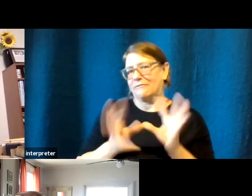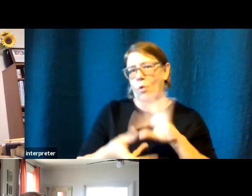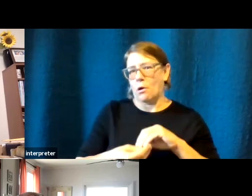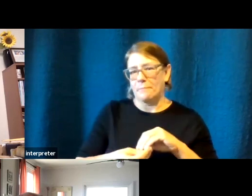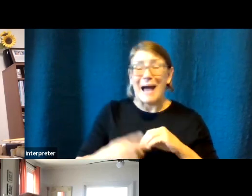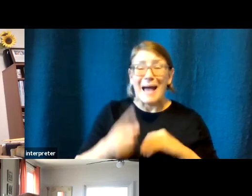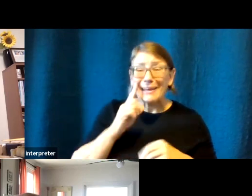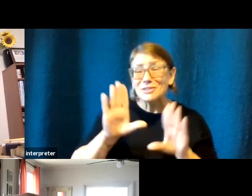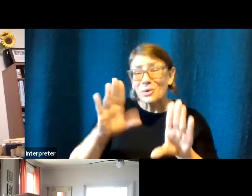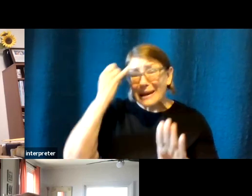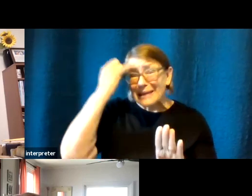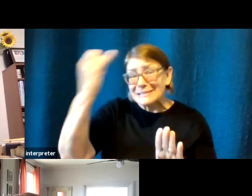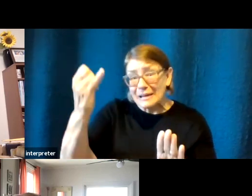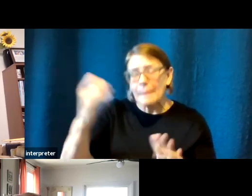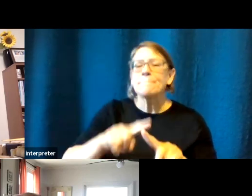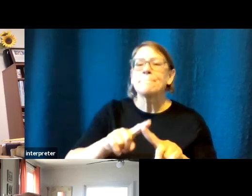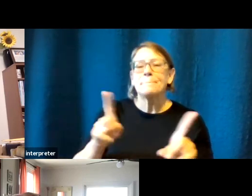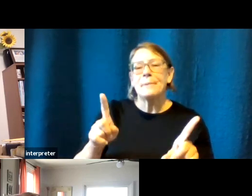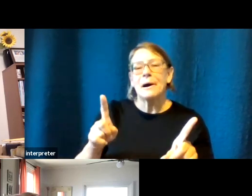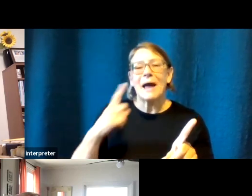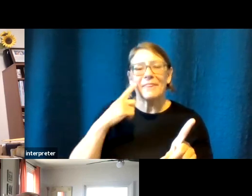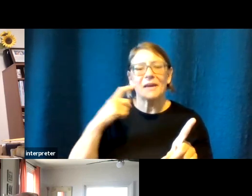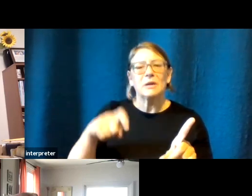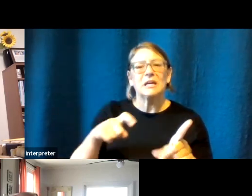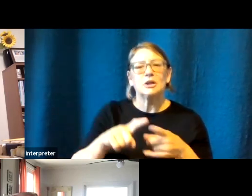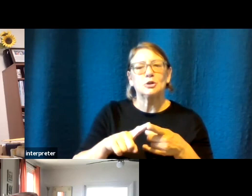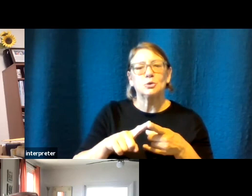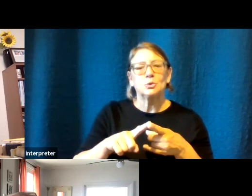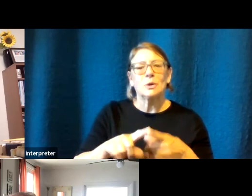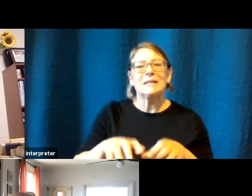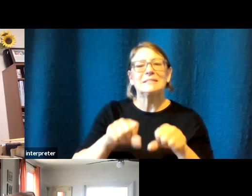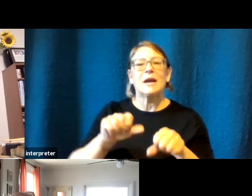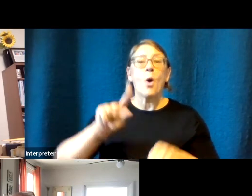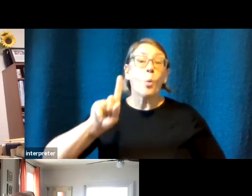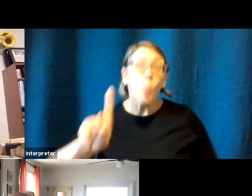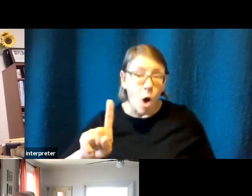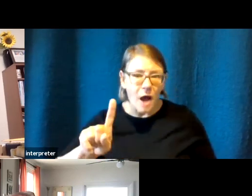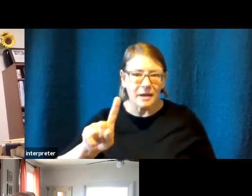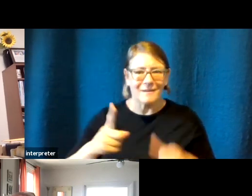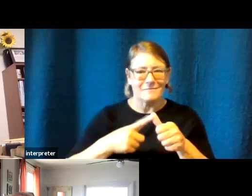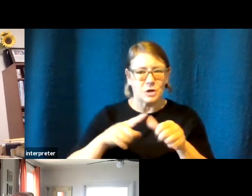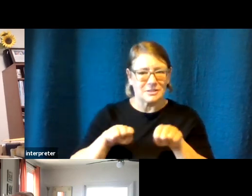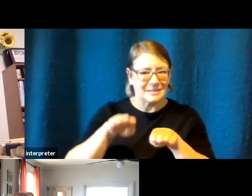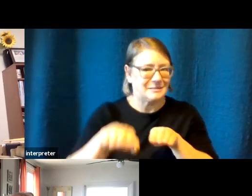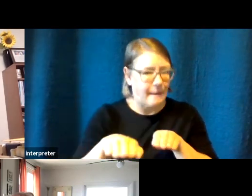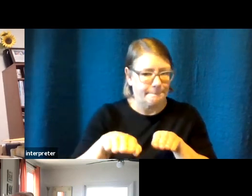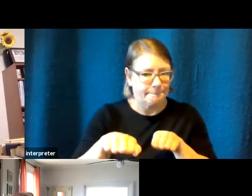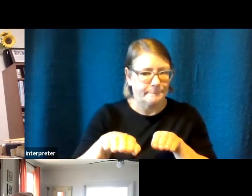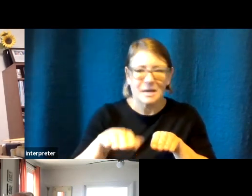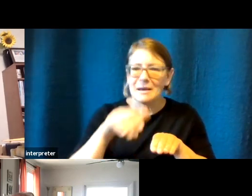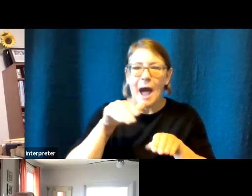great idea, but I think we need to take a first step. Mhm. And I think that